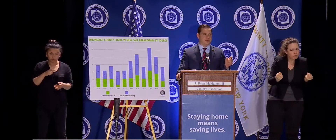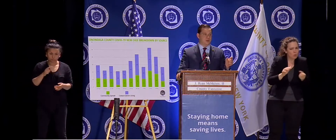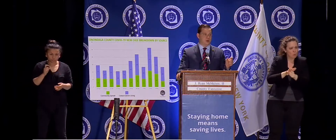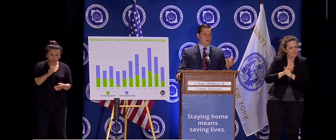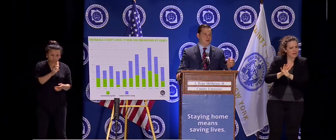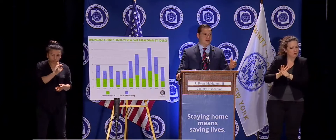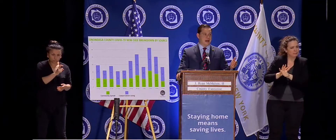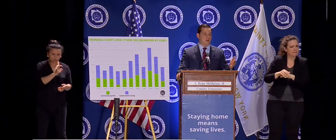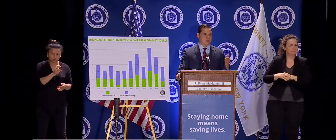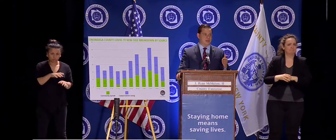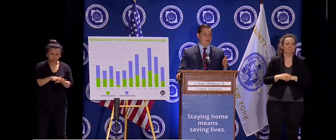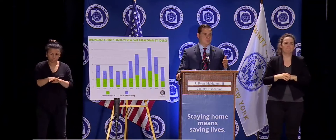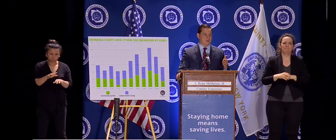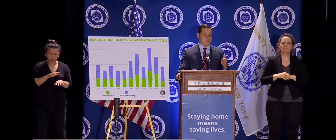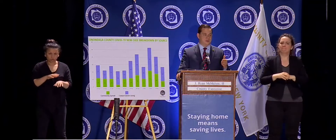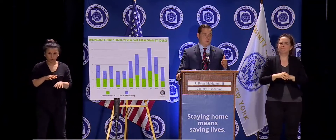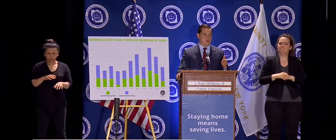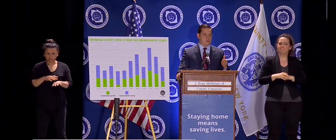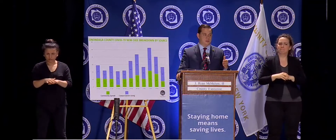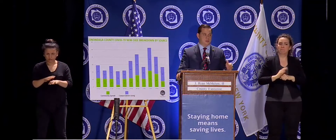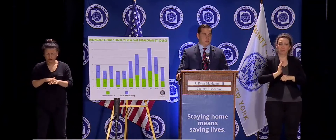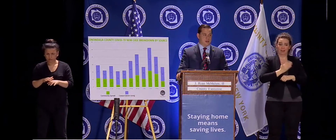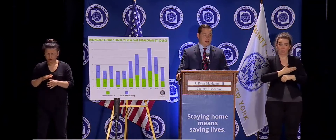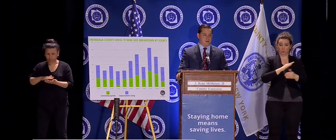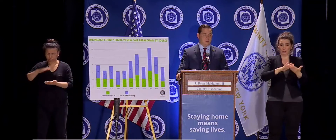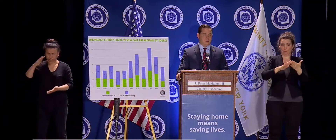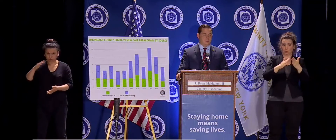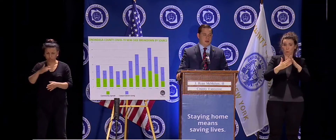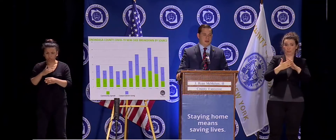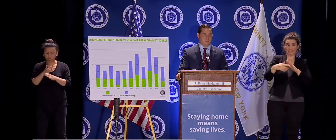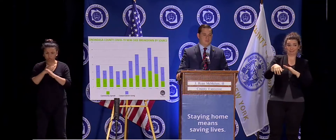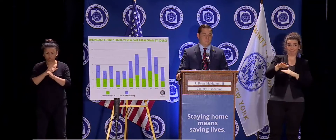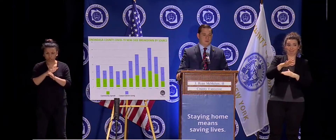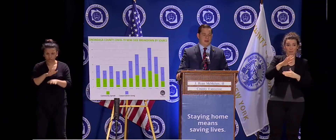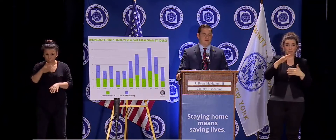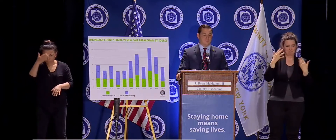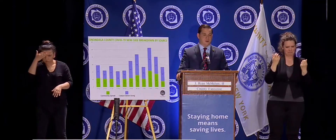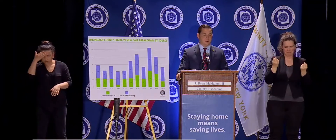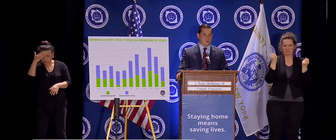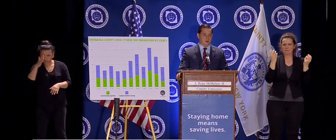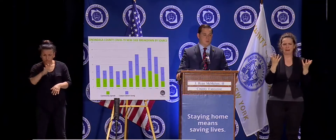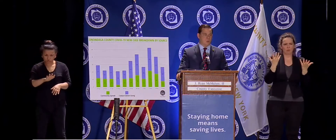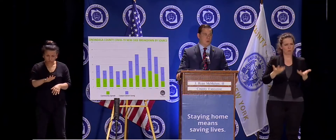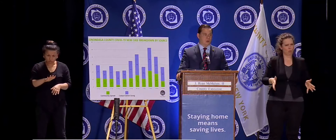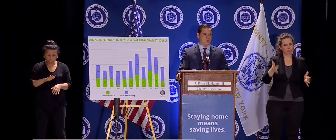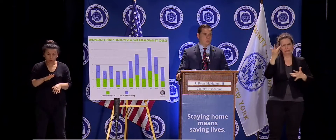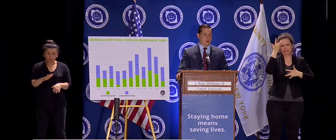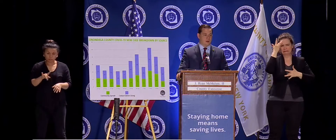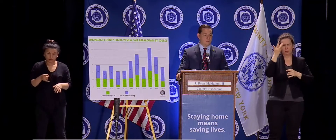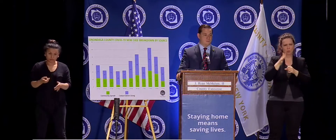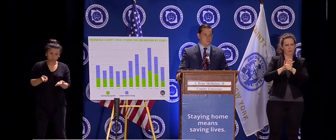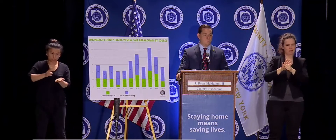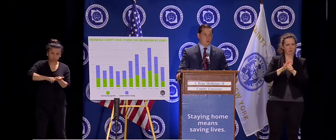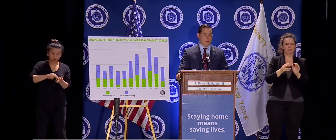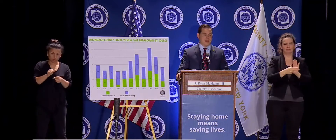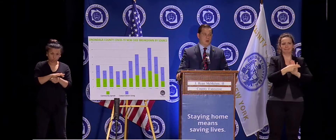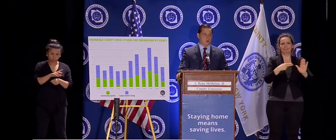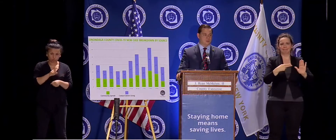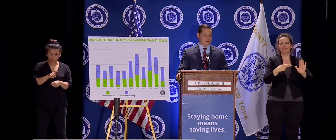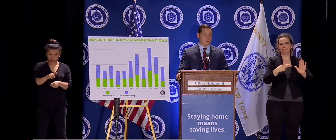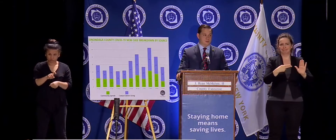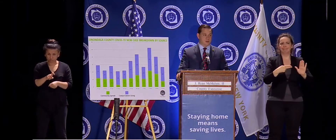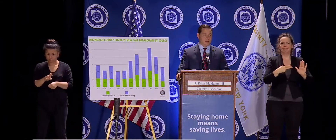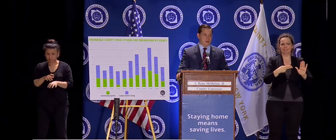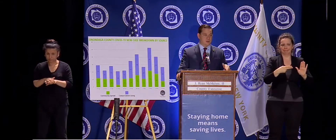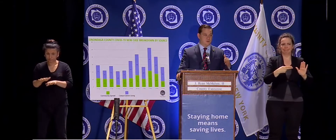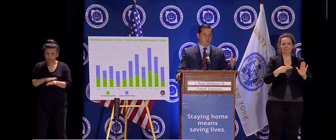to begin with now getting this virus, and I have a lot of fear about more bad